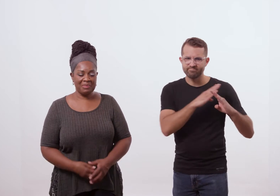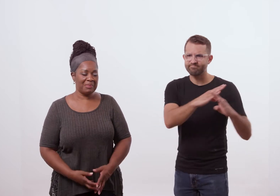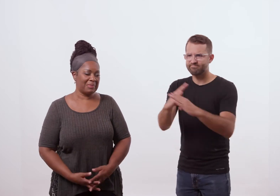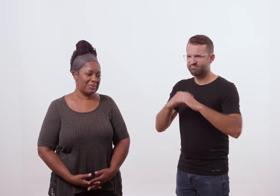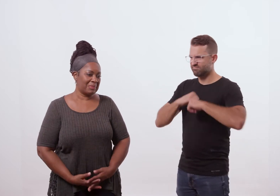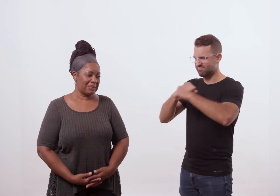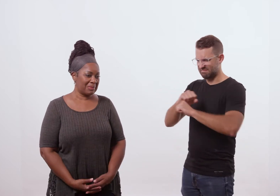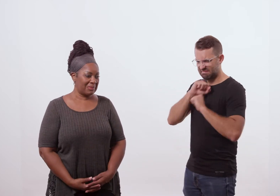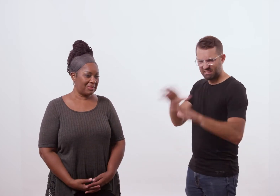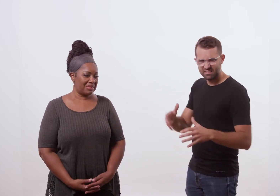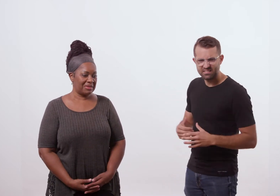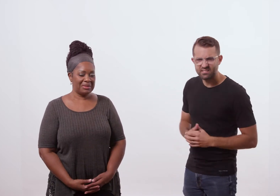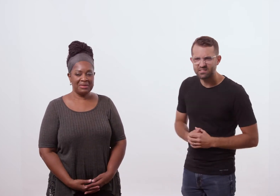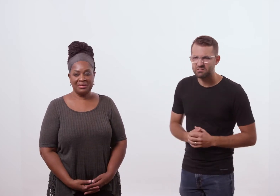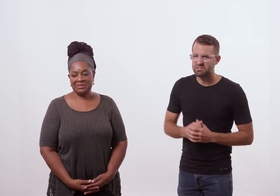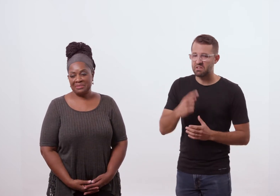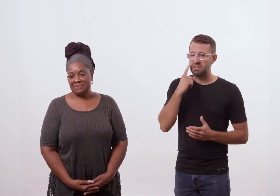This might be easier than I feared.